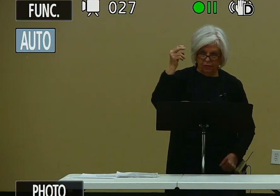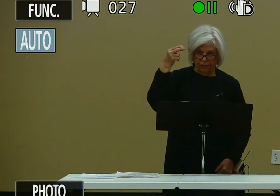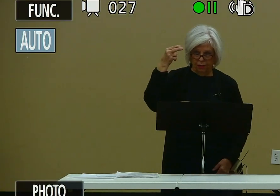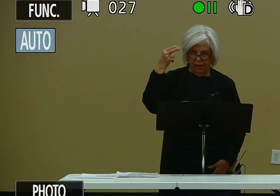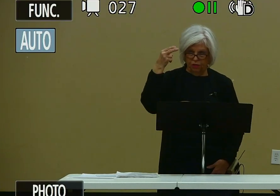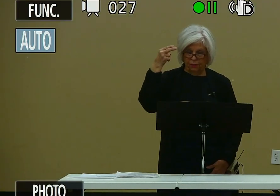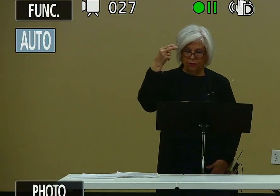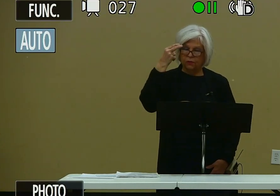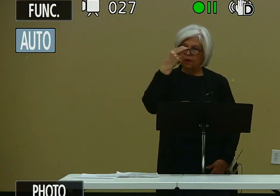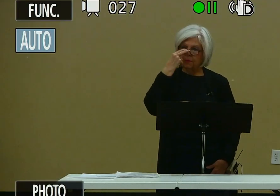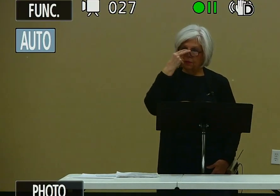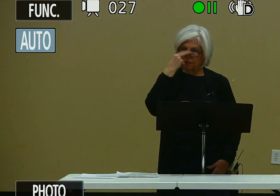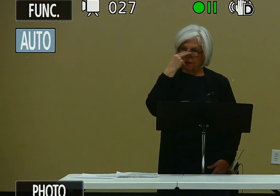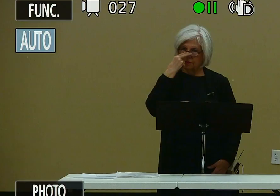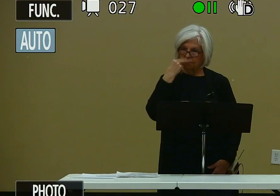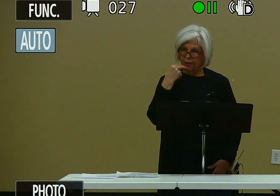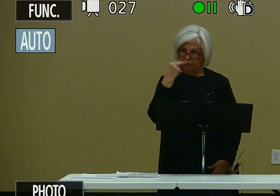your H fingers come down your nose. Funny.